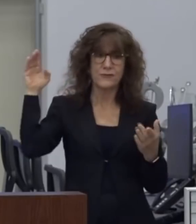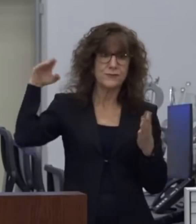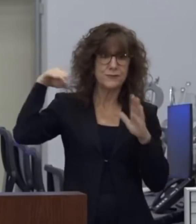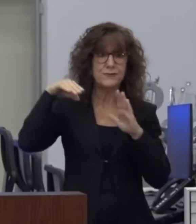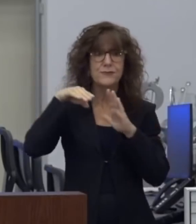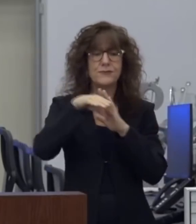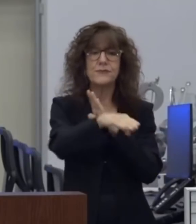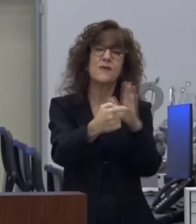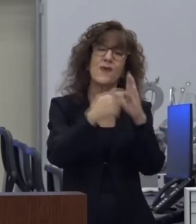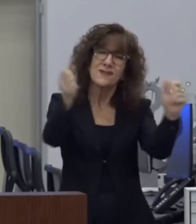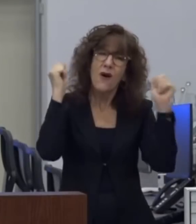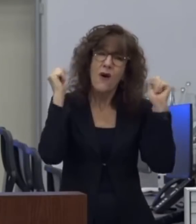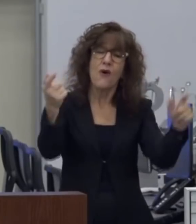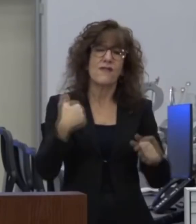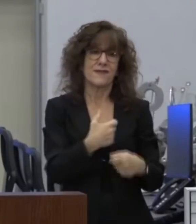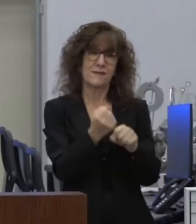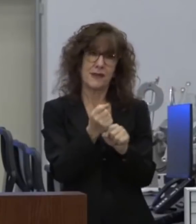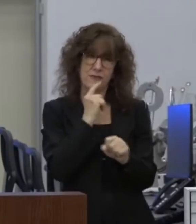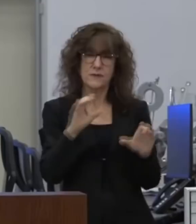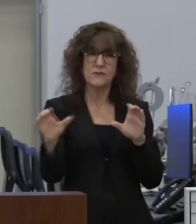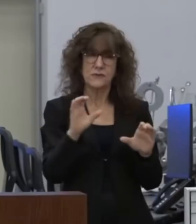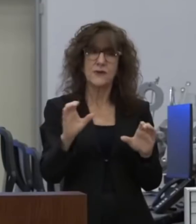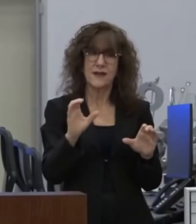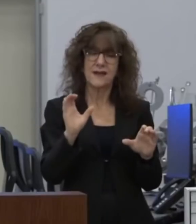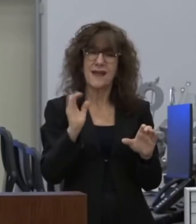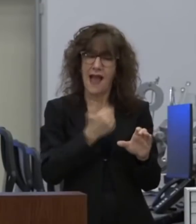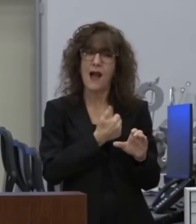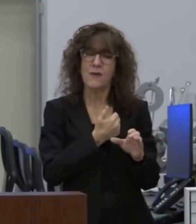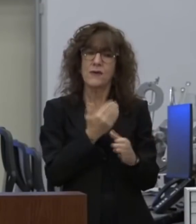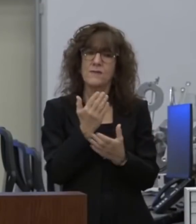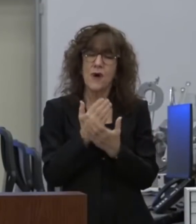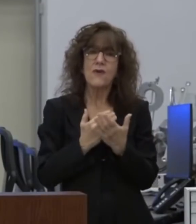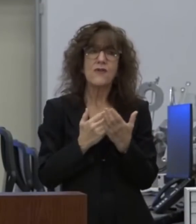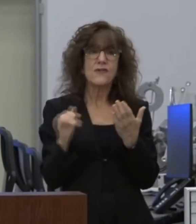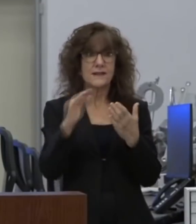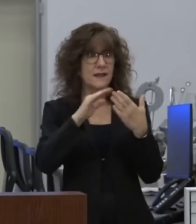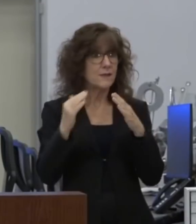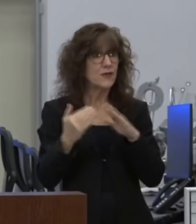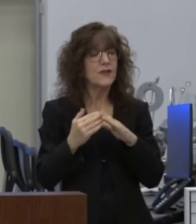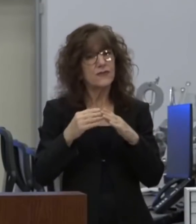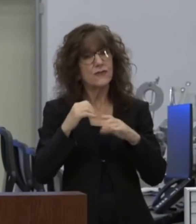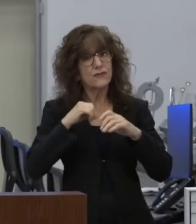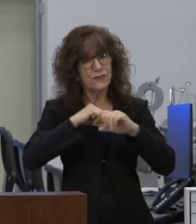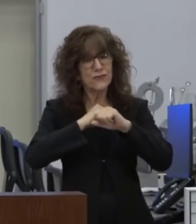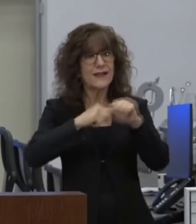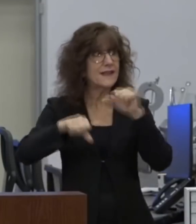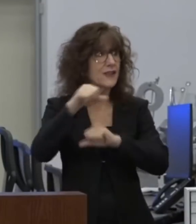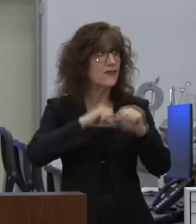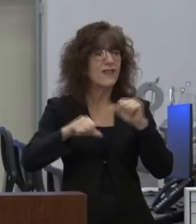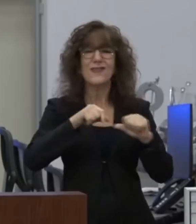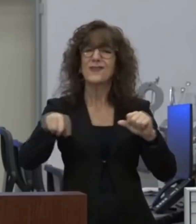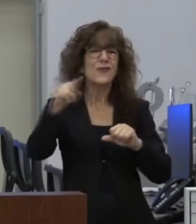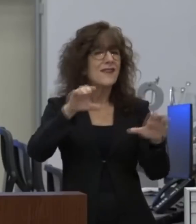will require all of us to make sure that we're doing our part together as a community to keep each other safe. You all have done such a